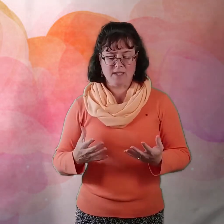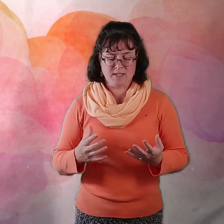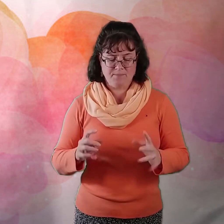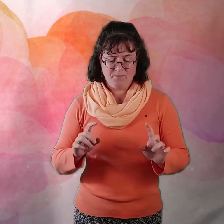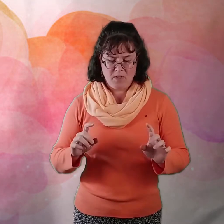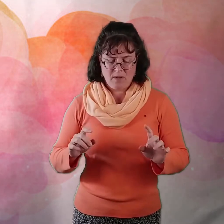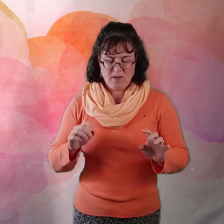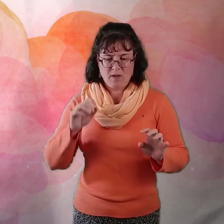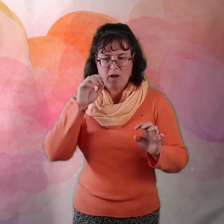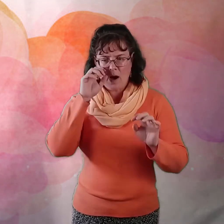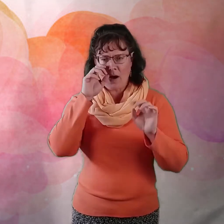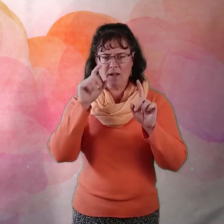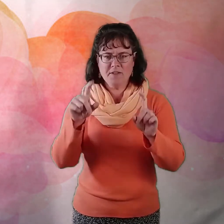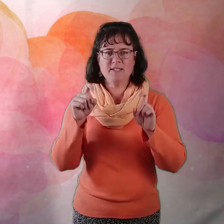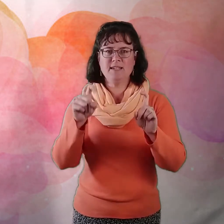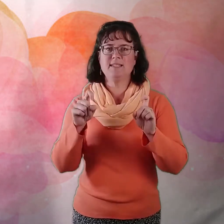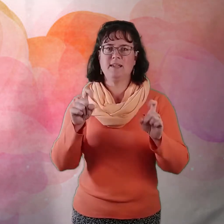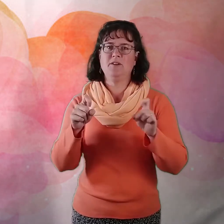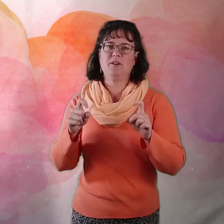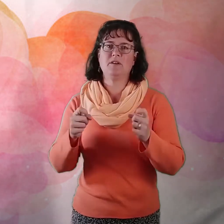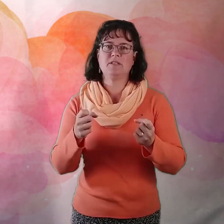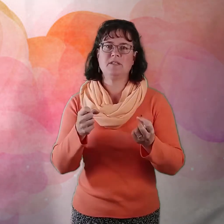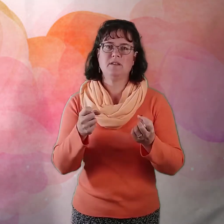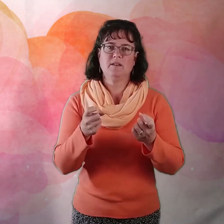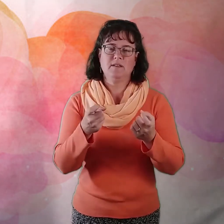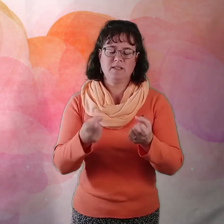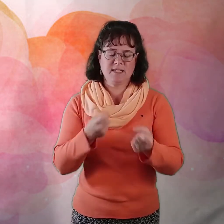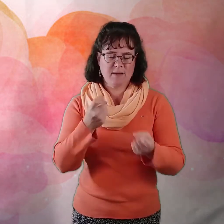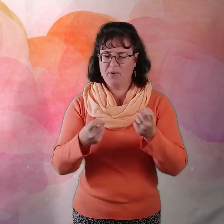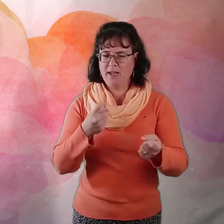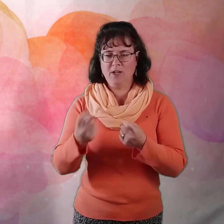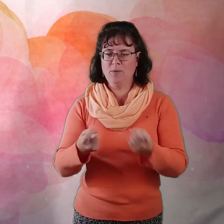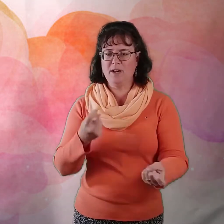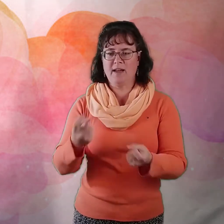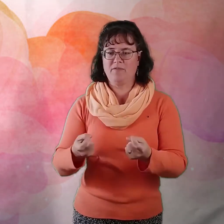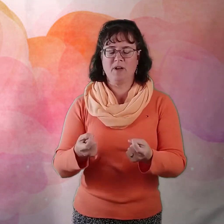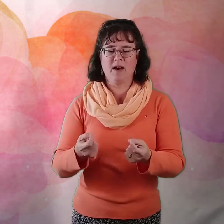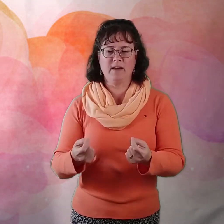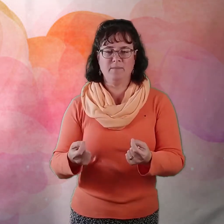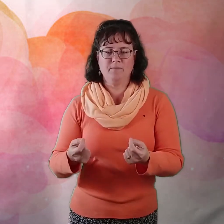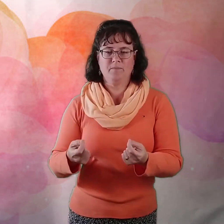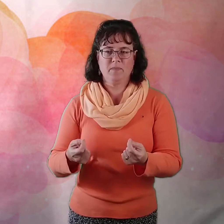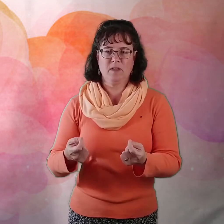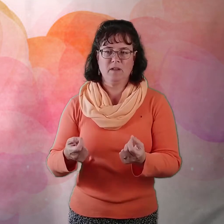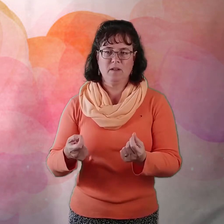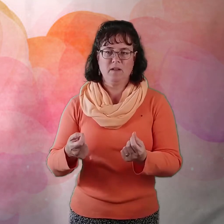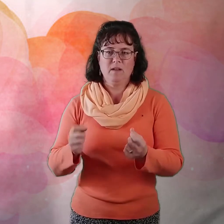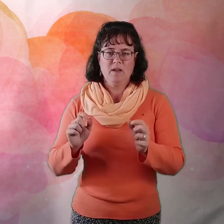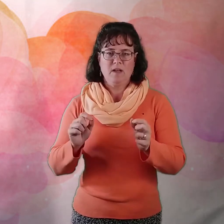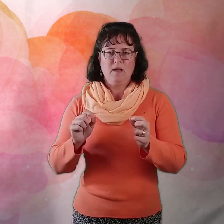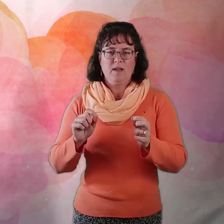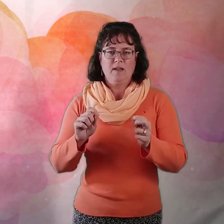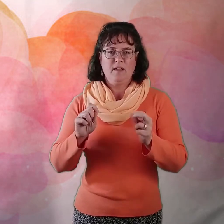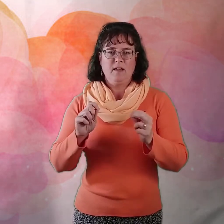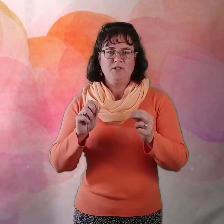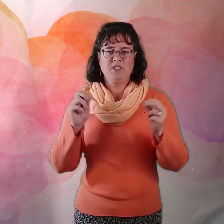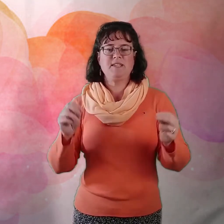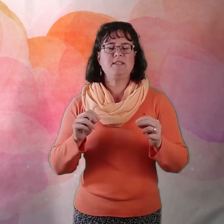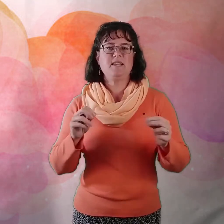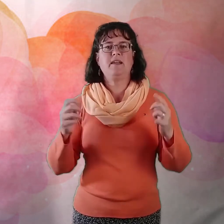cross, all those little sin hooks that separate you and I from God, Jesus said,